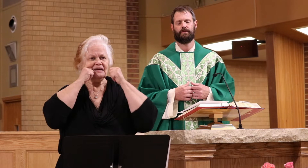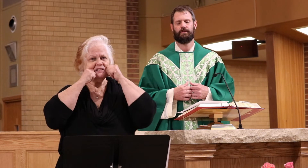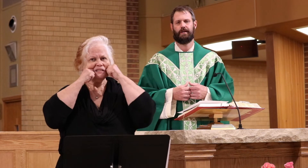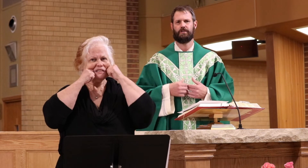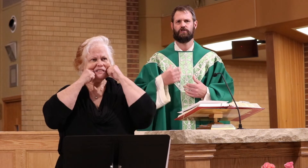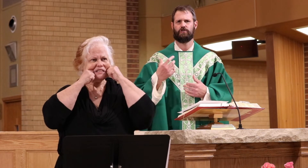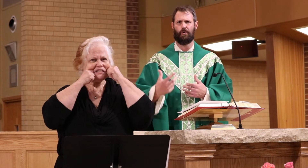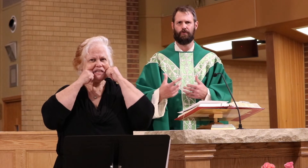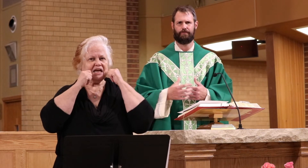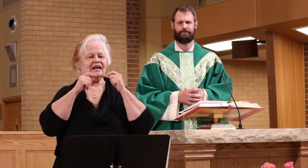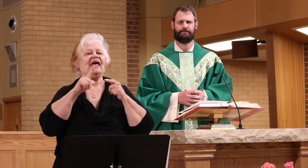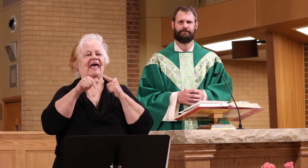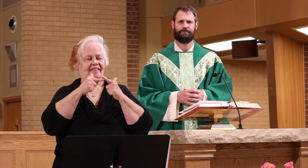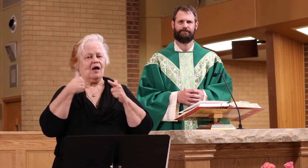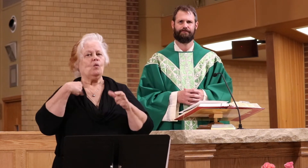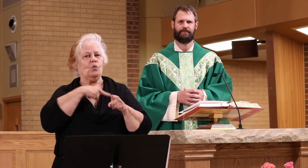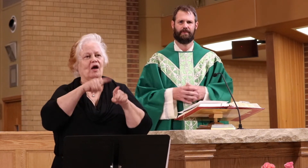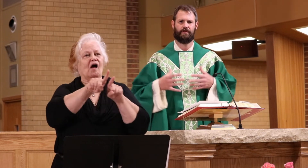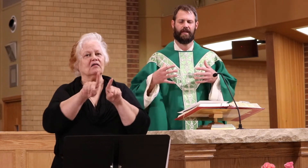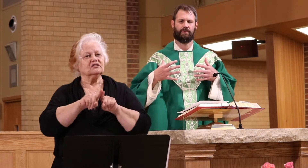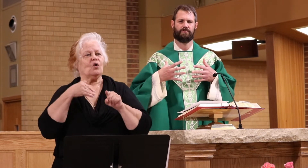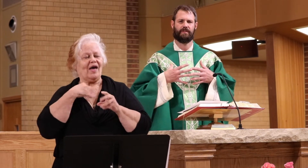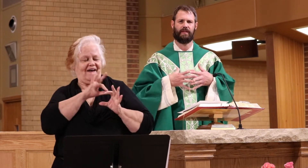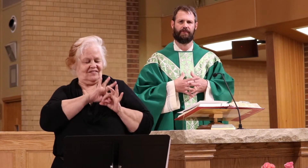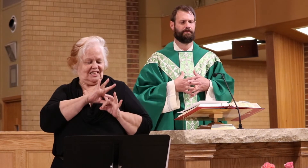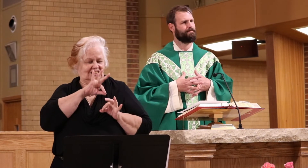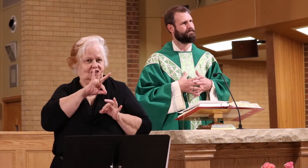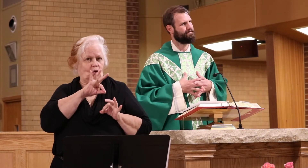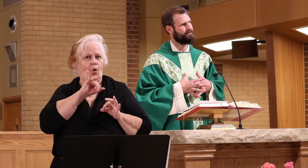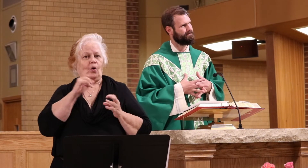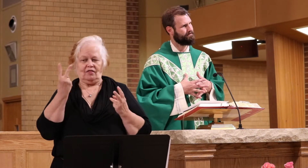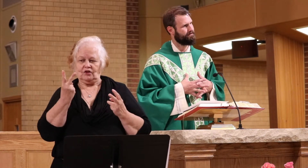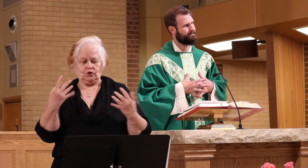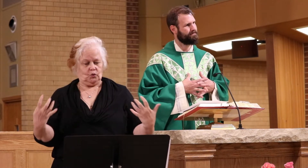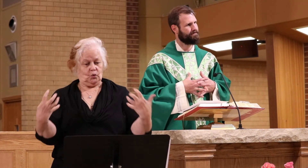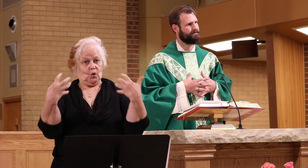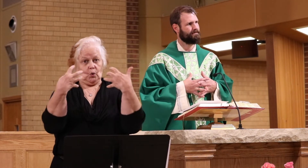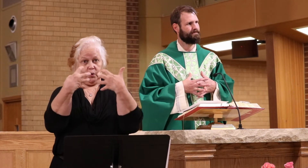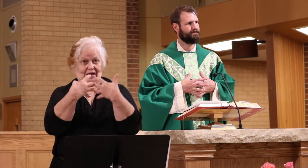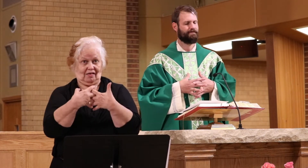matter, and a soul that goes together.